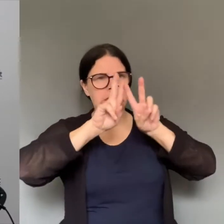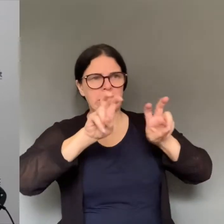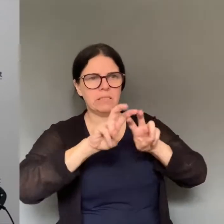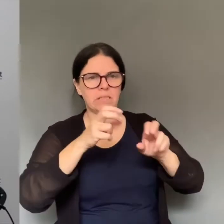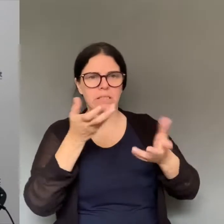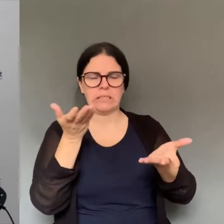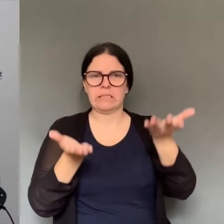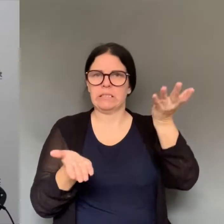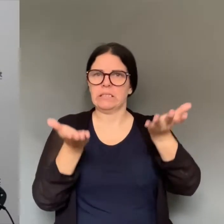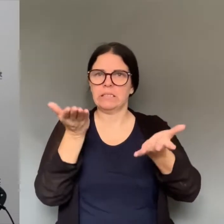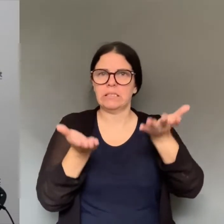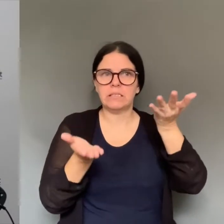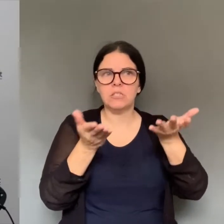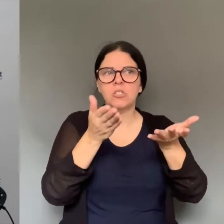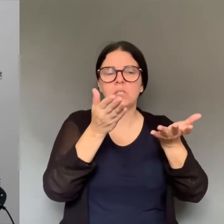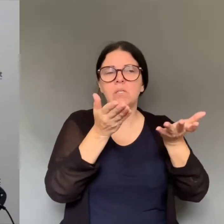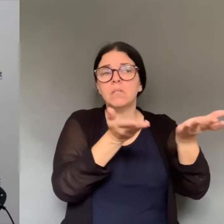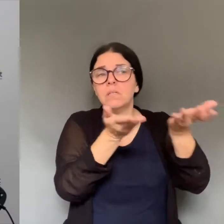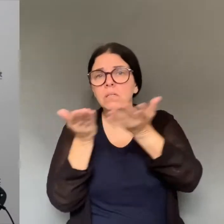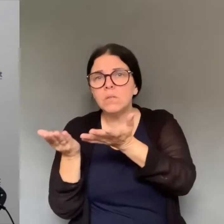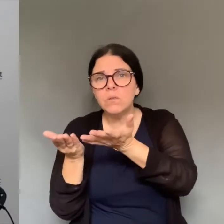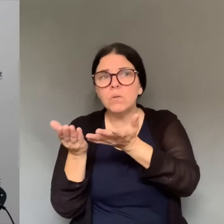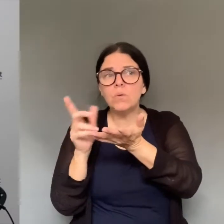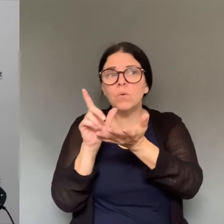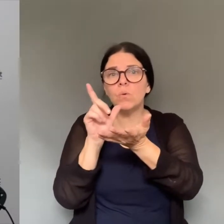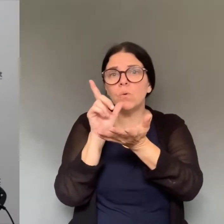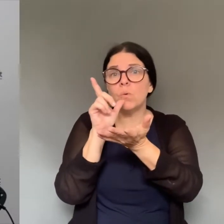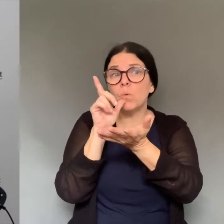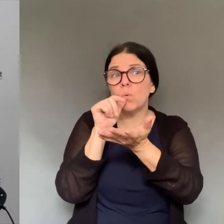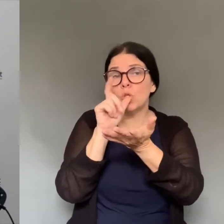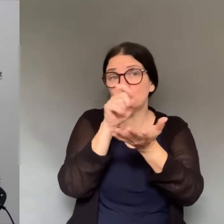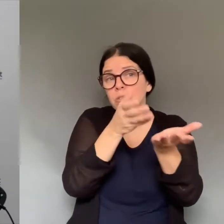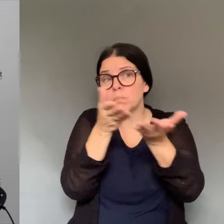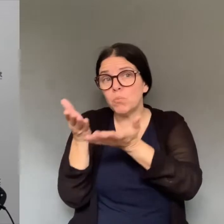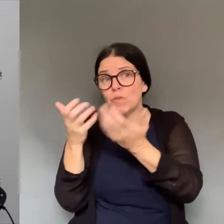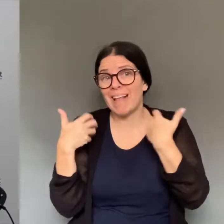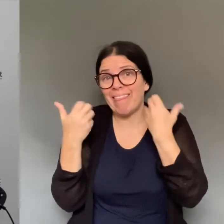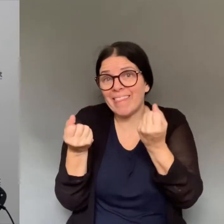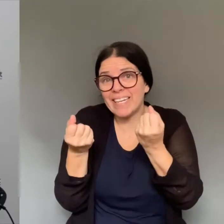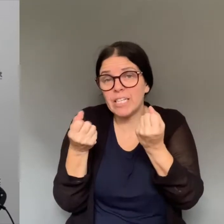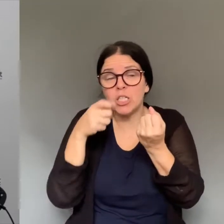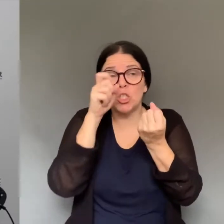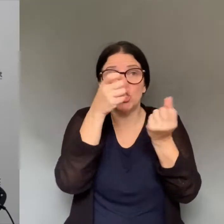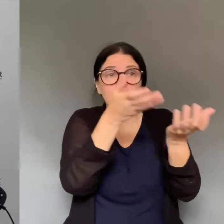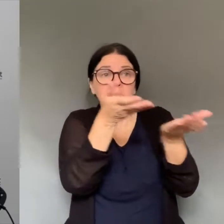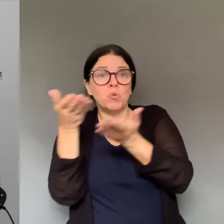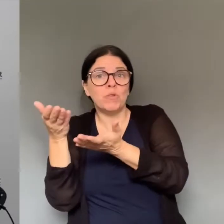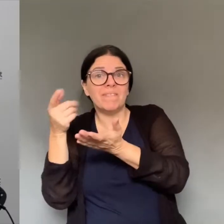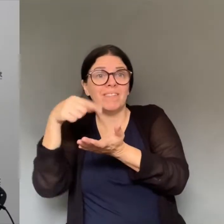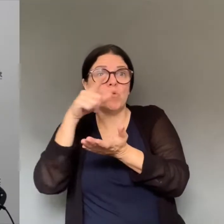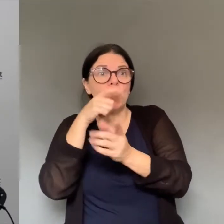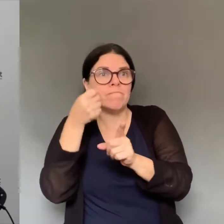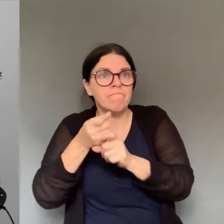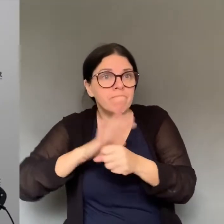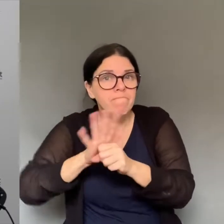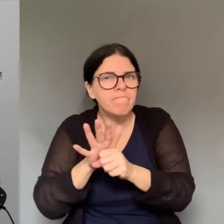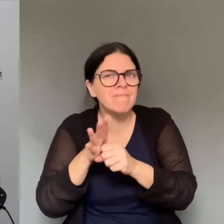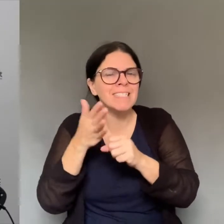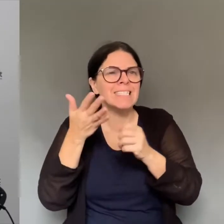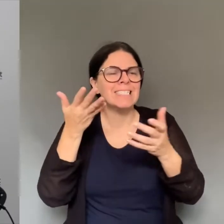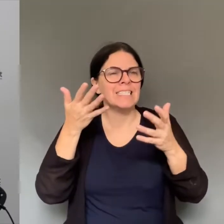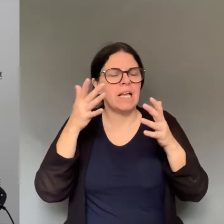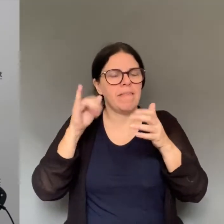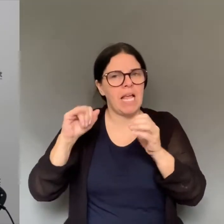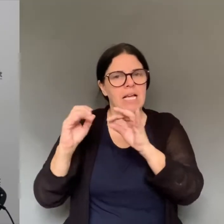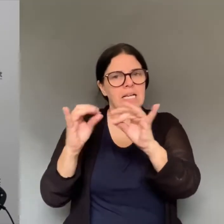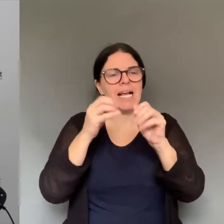a determination that who should be moved, which facility should be moved for their residents, sick resident, well